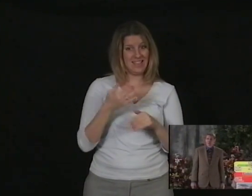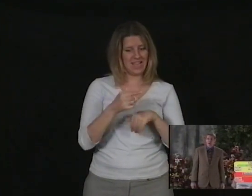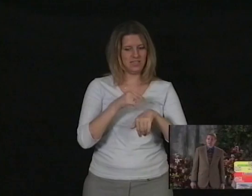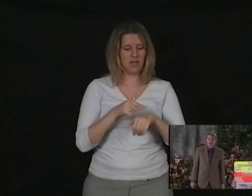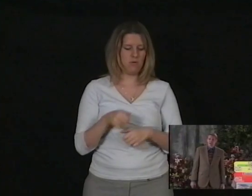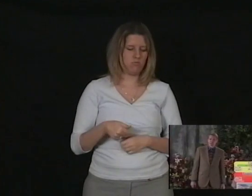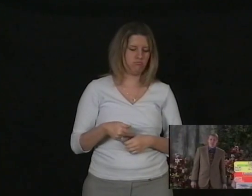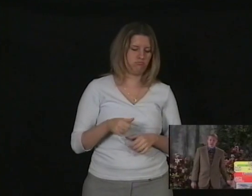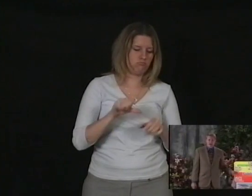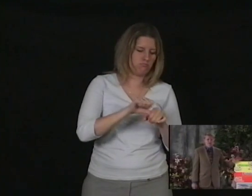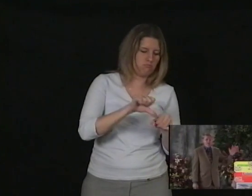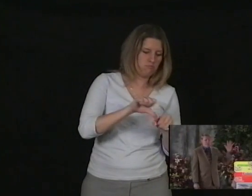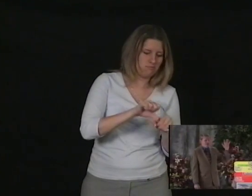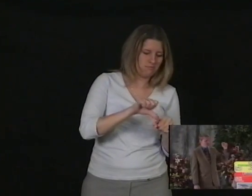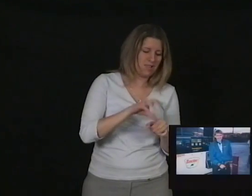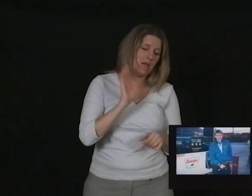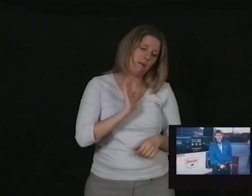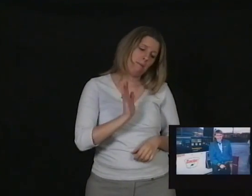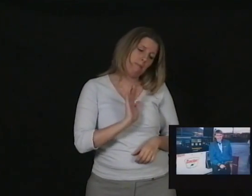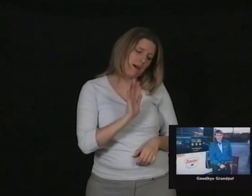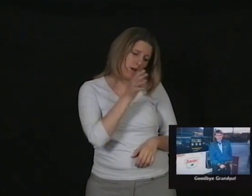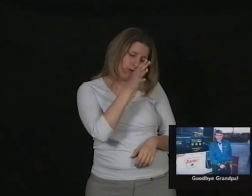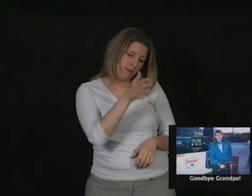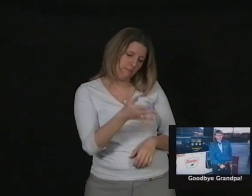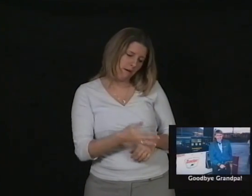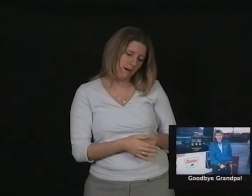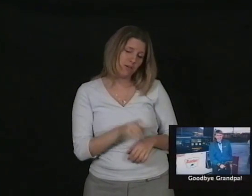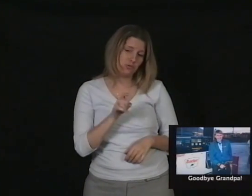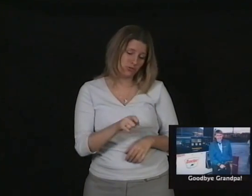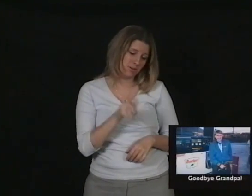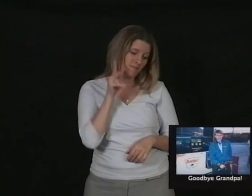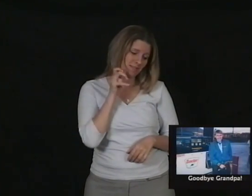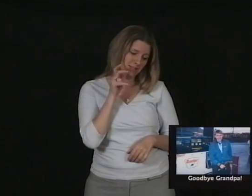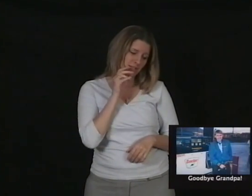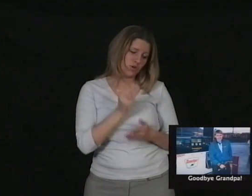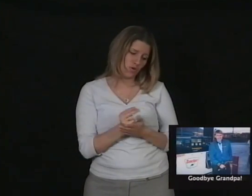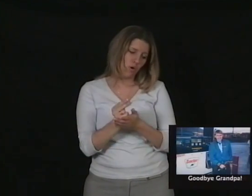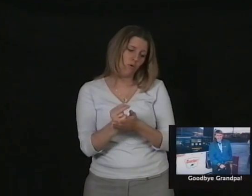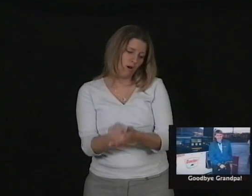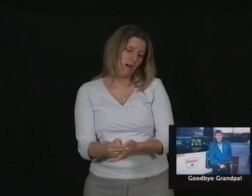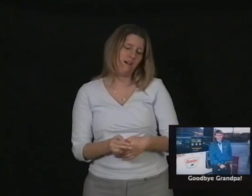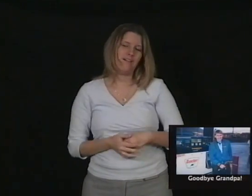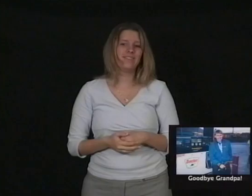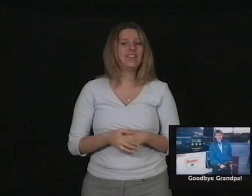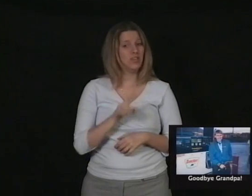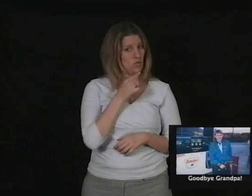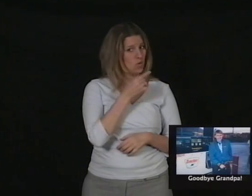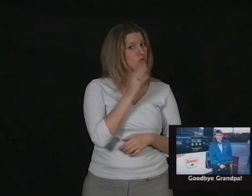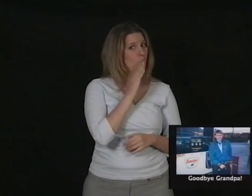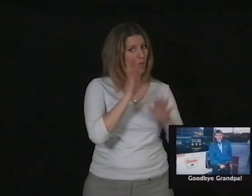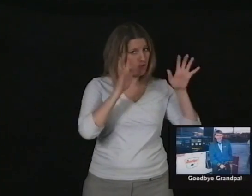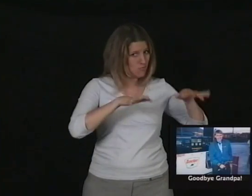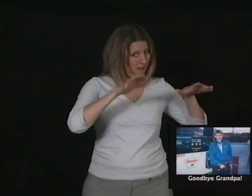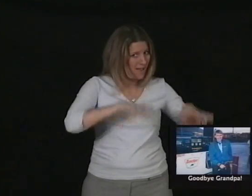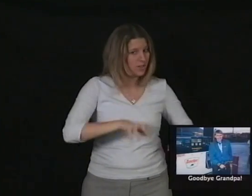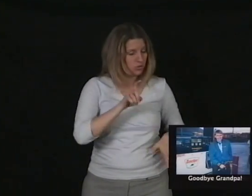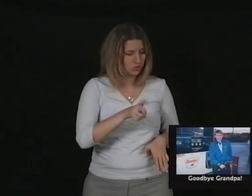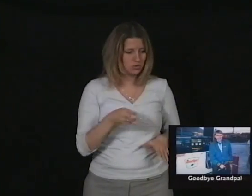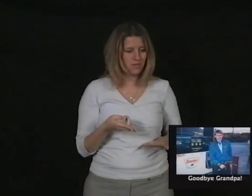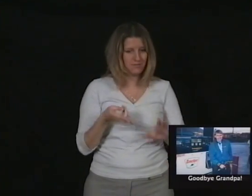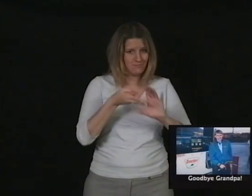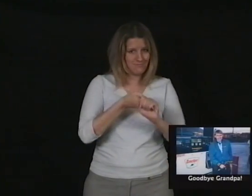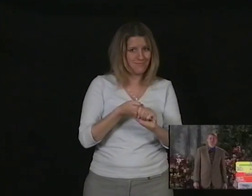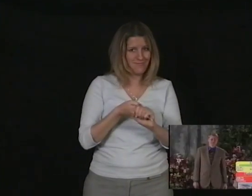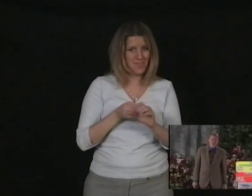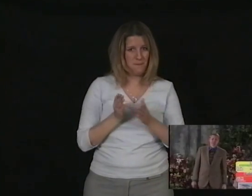Next time you're pumping them in there, you can say, bye, Grandpa. You should have listened to Noah. He told you it was going to rain. You should